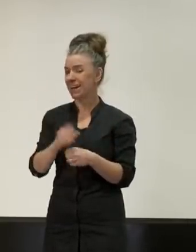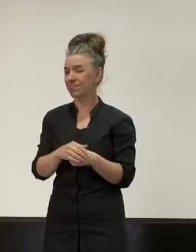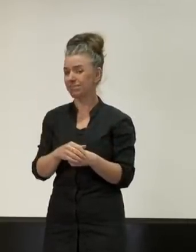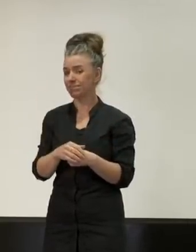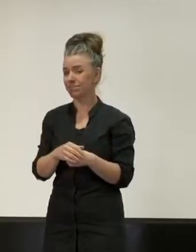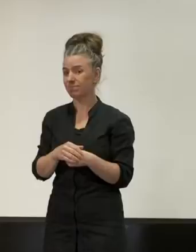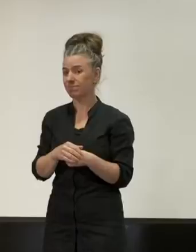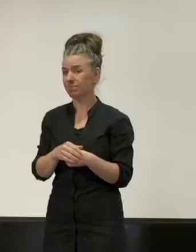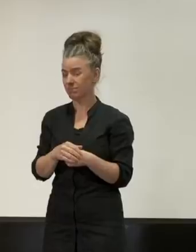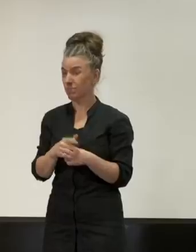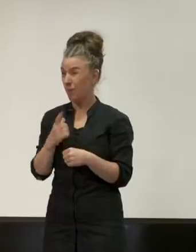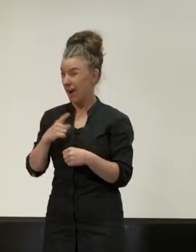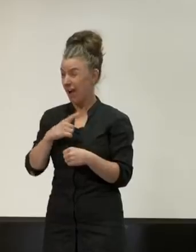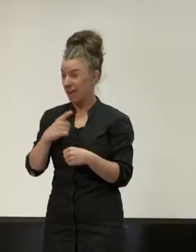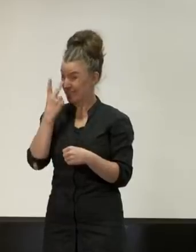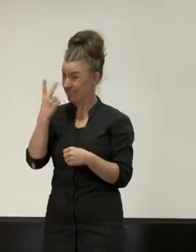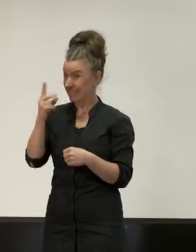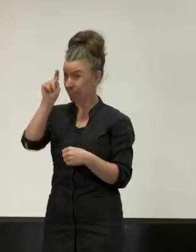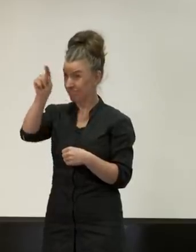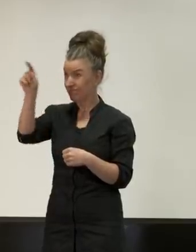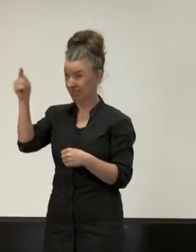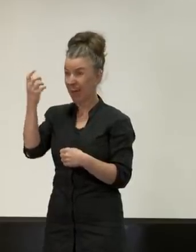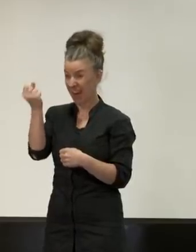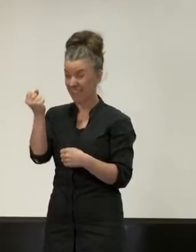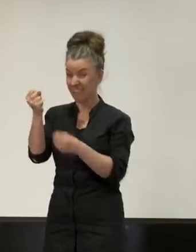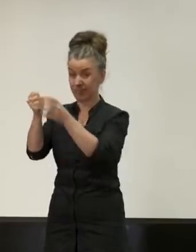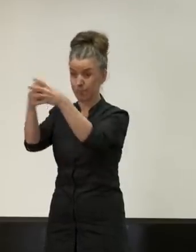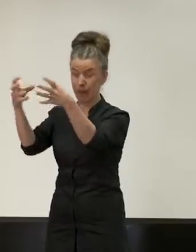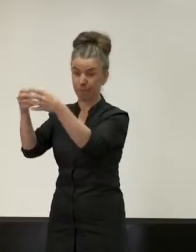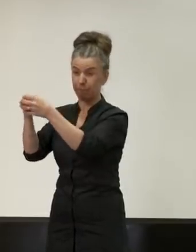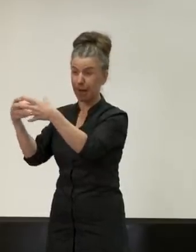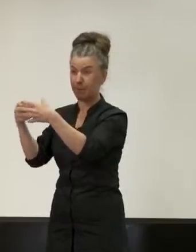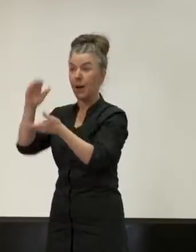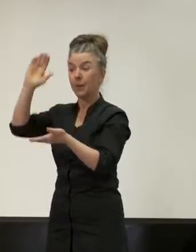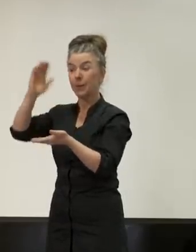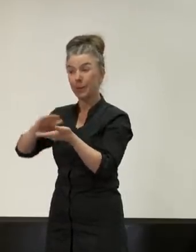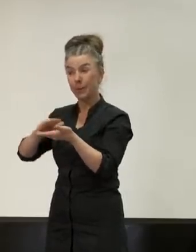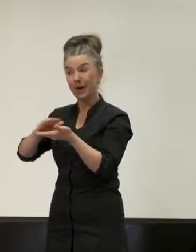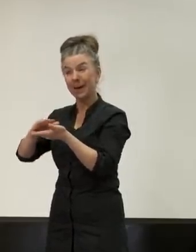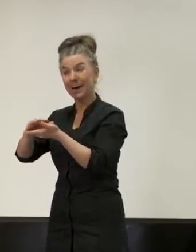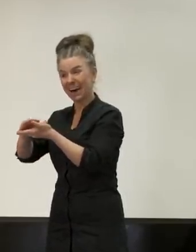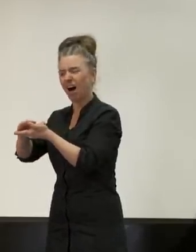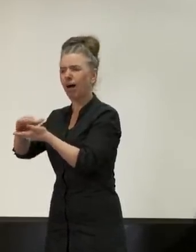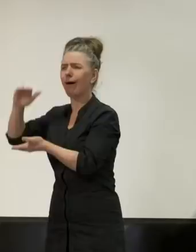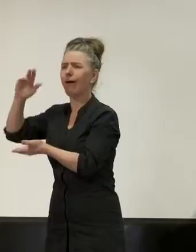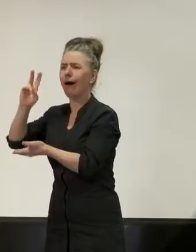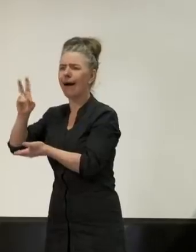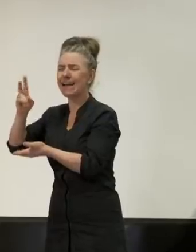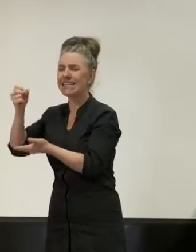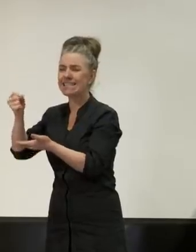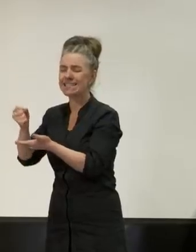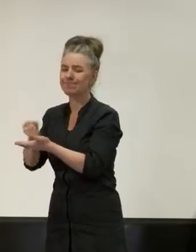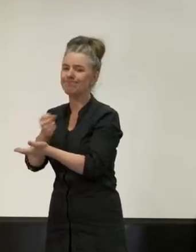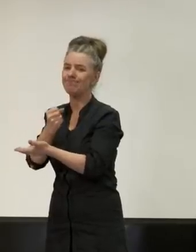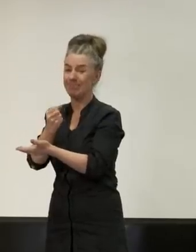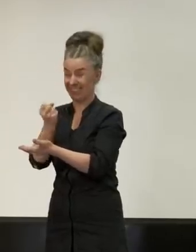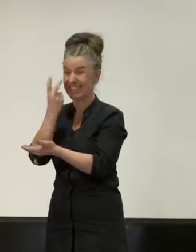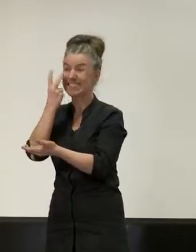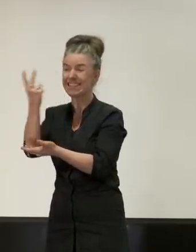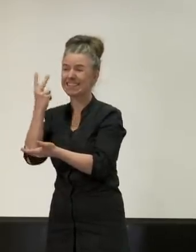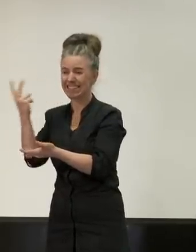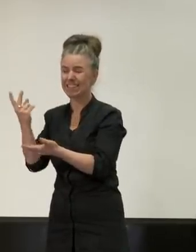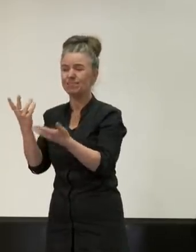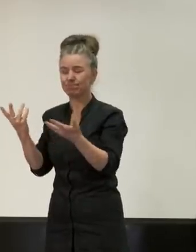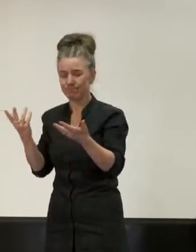that is based on seeing other countries experience that. We have had places that have had COVID-free days and then seen the return of cases.